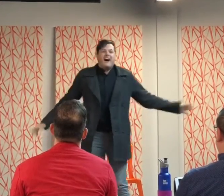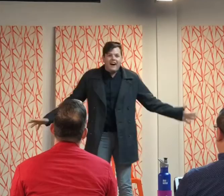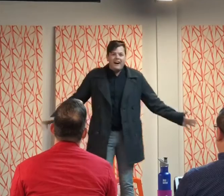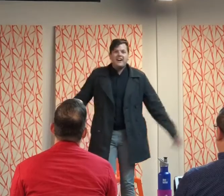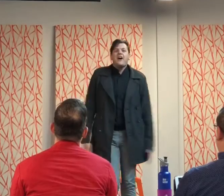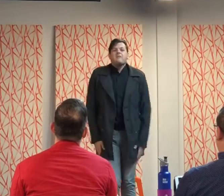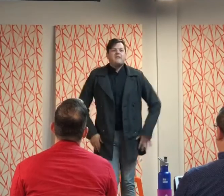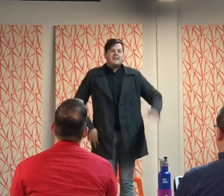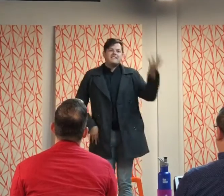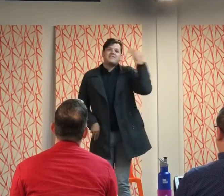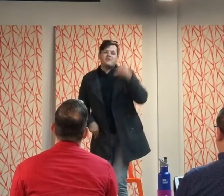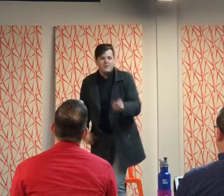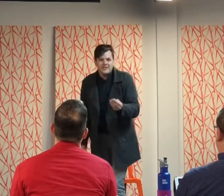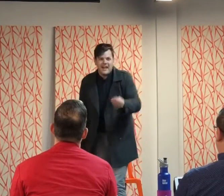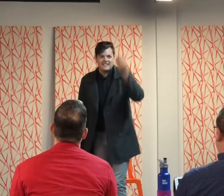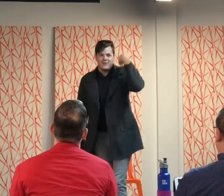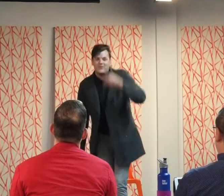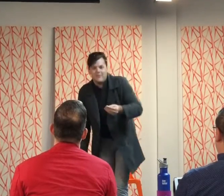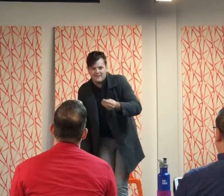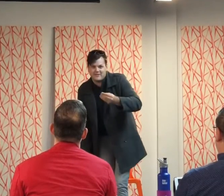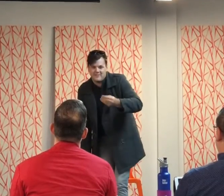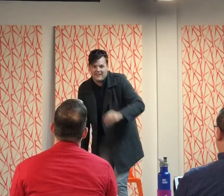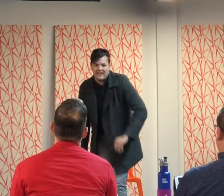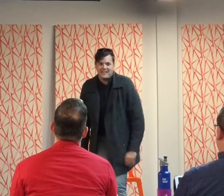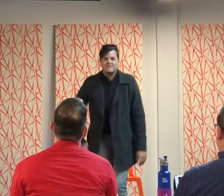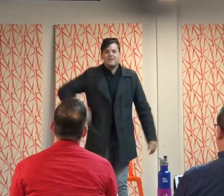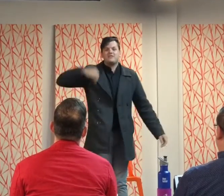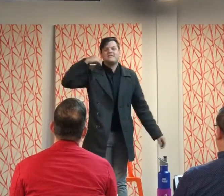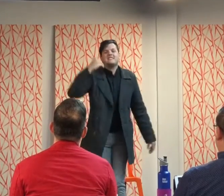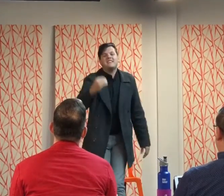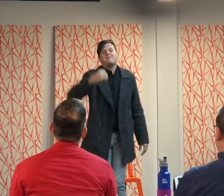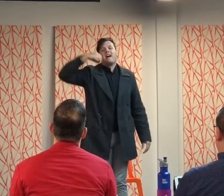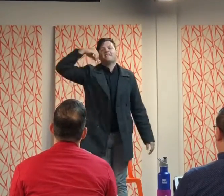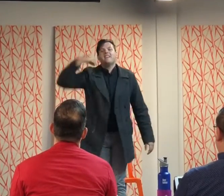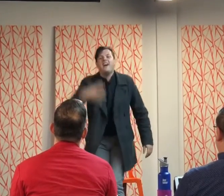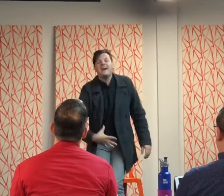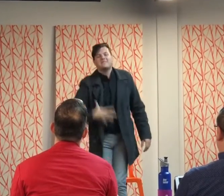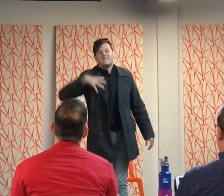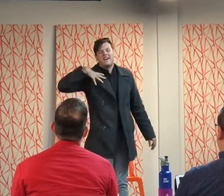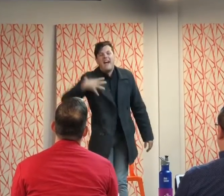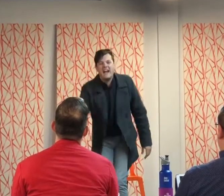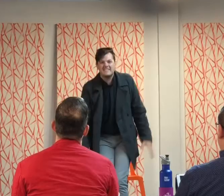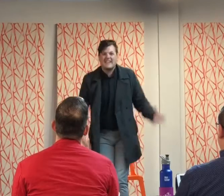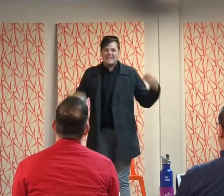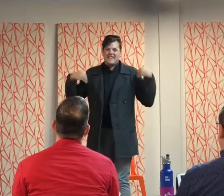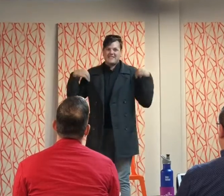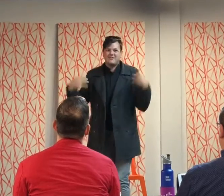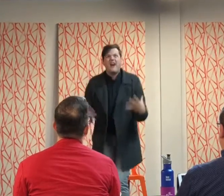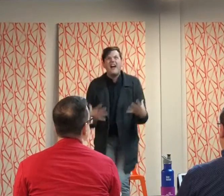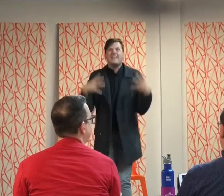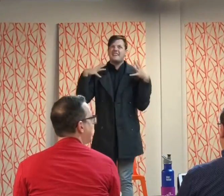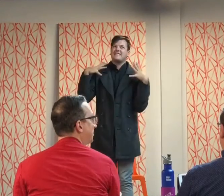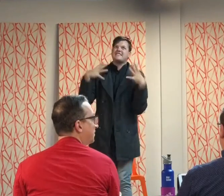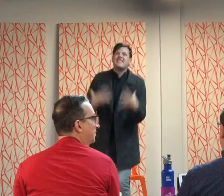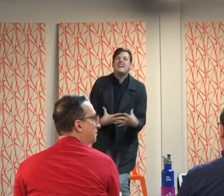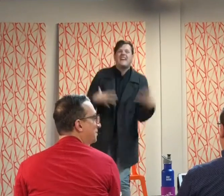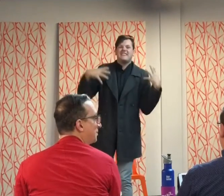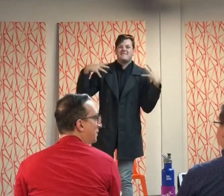Ugh! Because it's a true test who the best Isabella is. can see by their eyes, they're acting, and they do cry, and they do sing, and it's